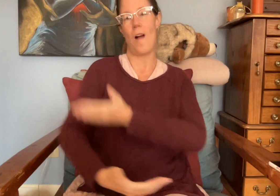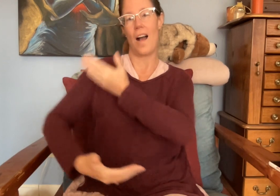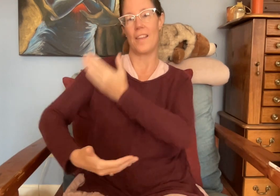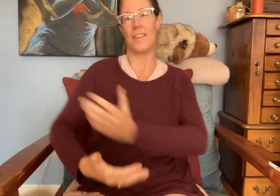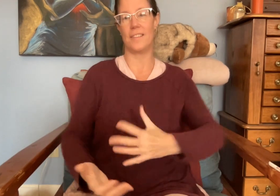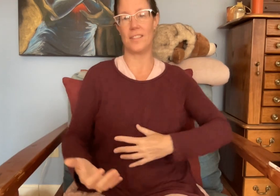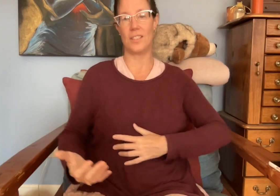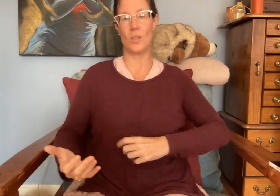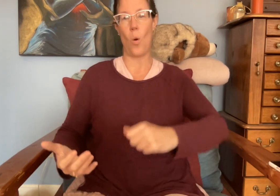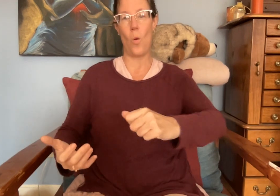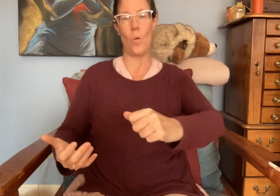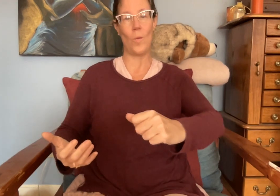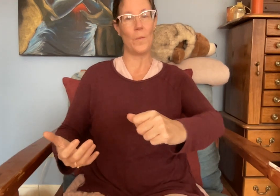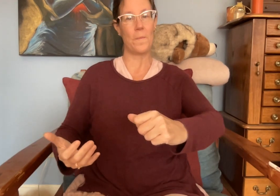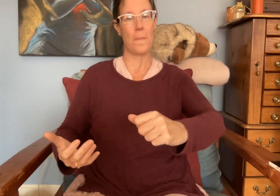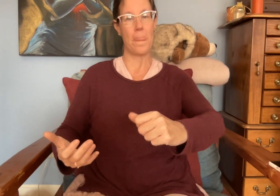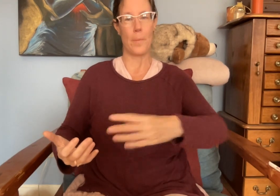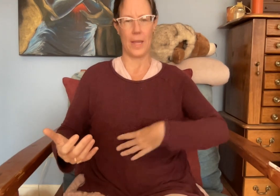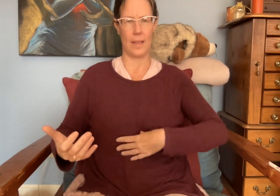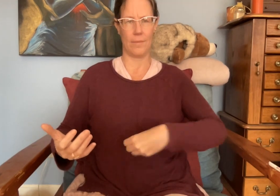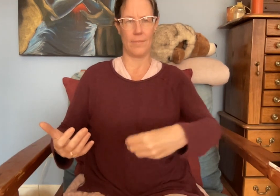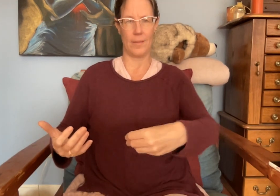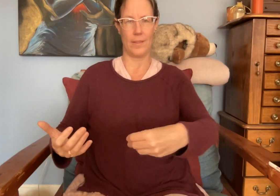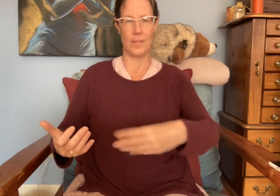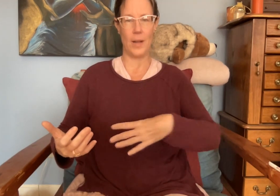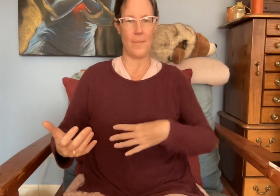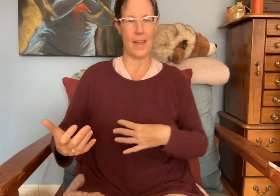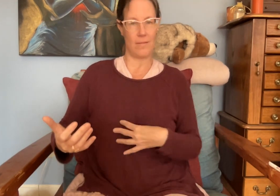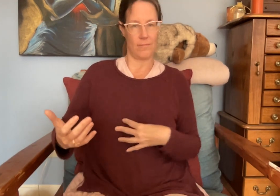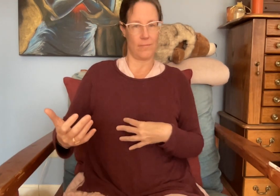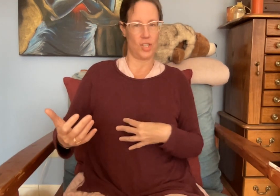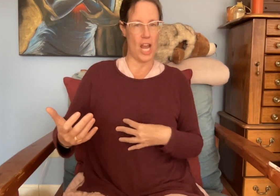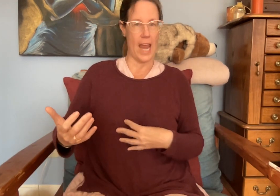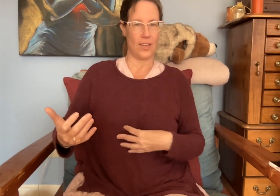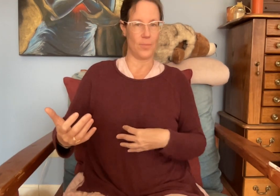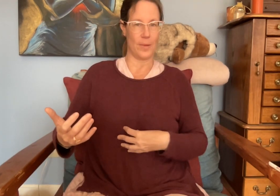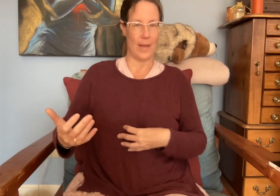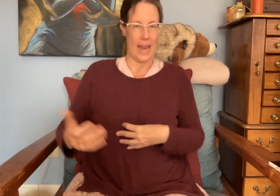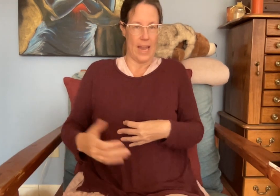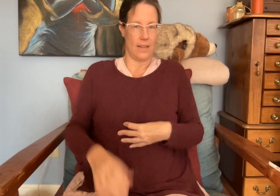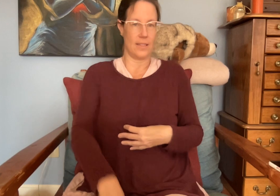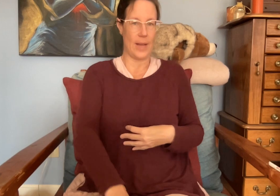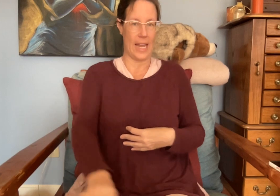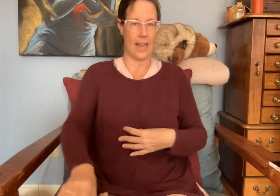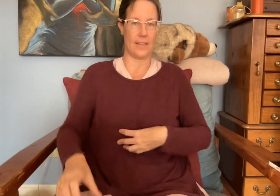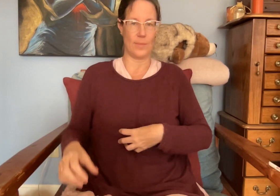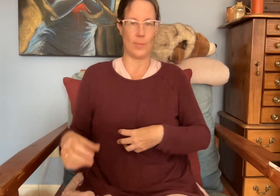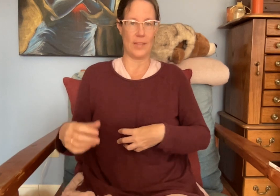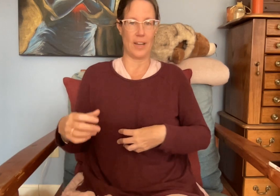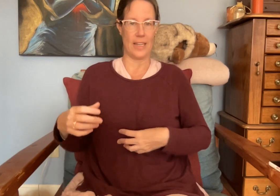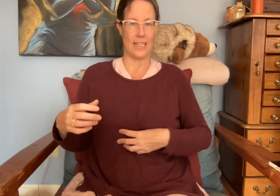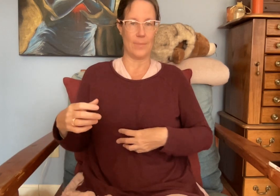Rock this soul. Wait, I think this one I might change, but because my aunt has some specific ideas about